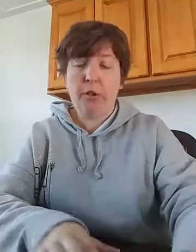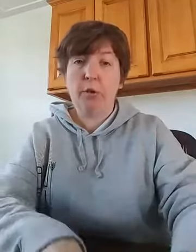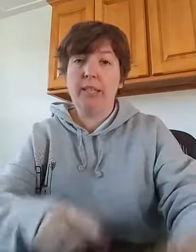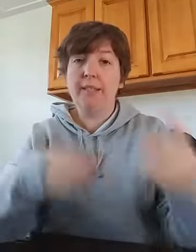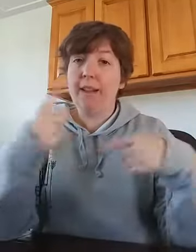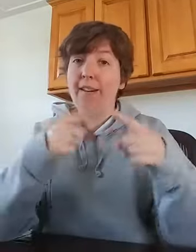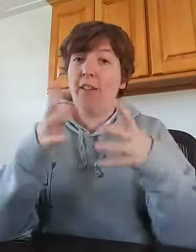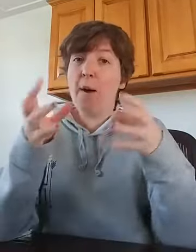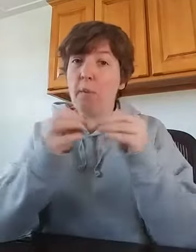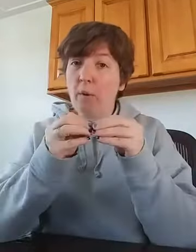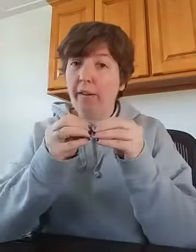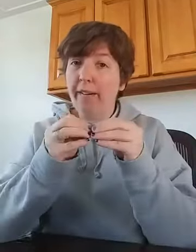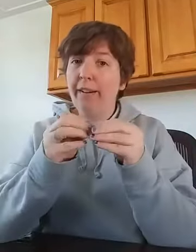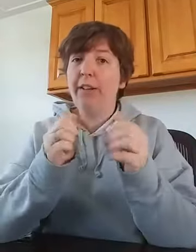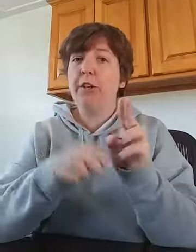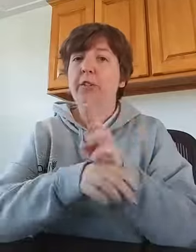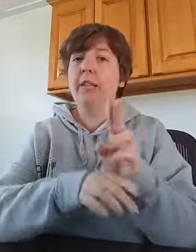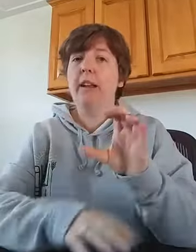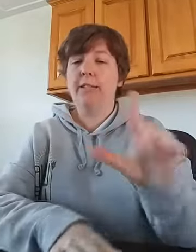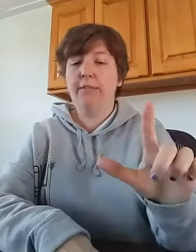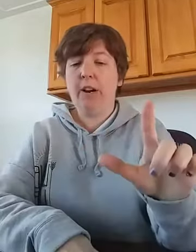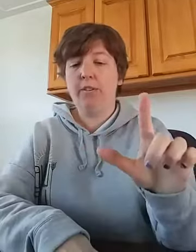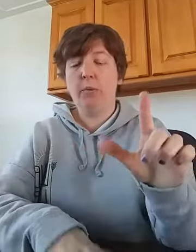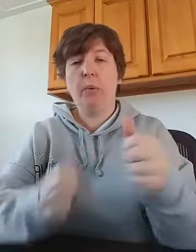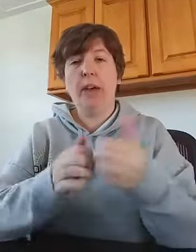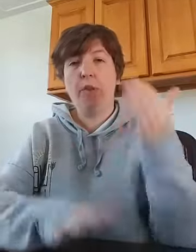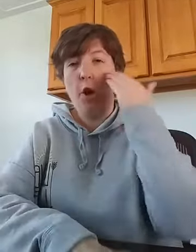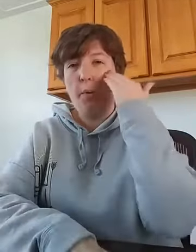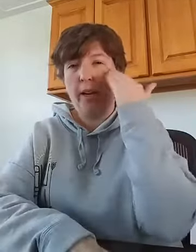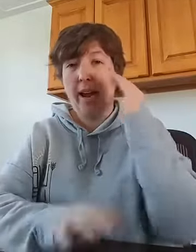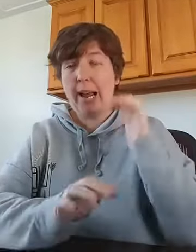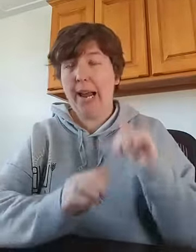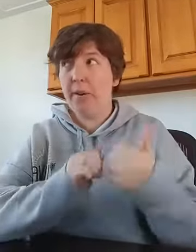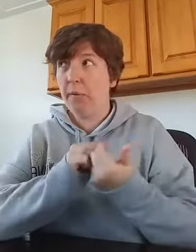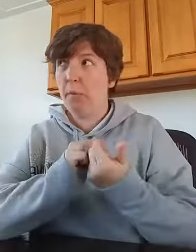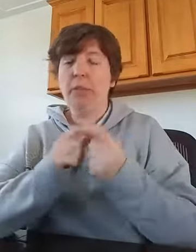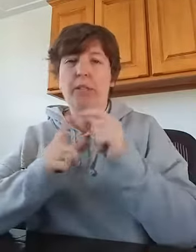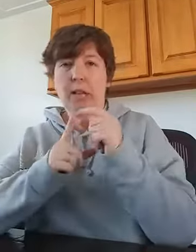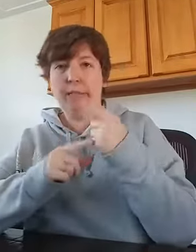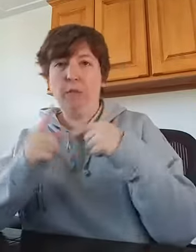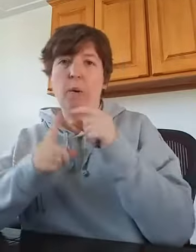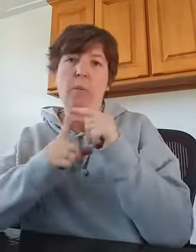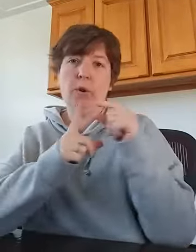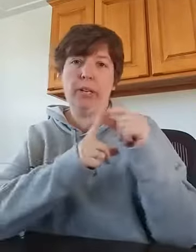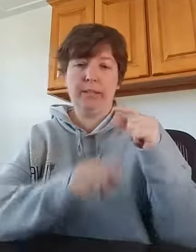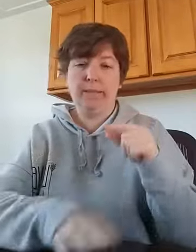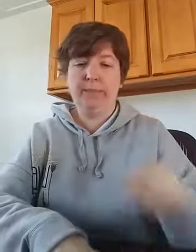can sign a lot more using classifiers without knowing what the sign for what word